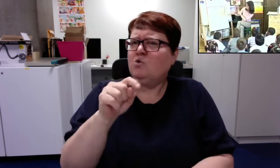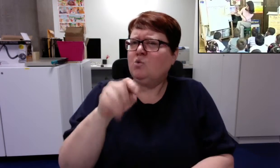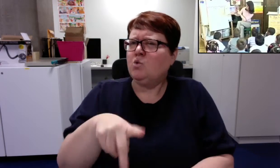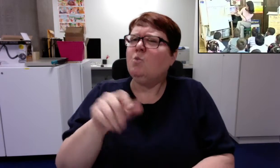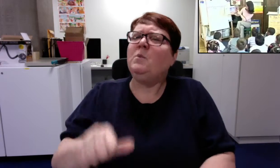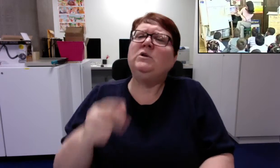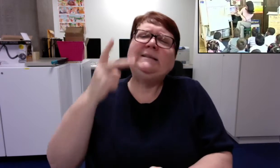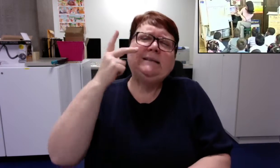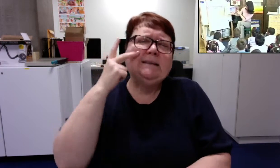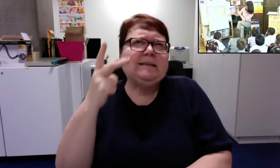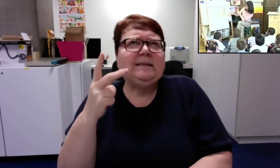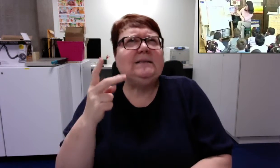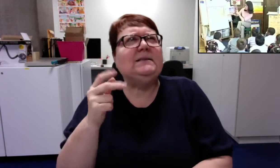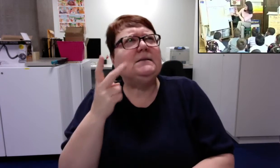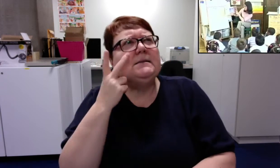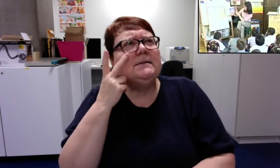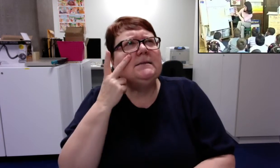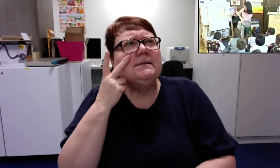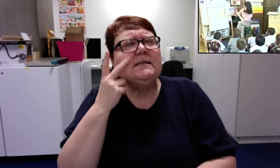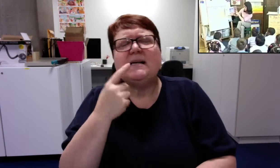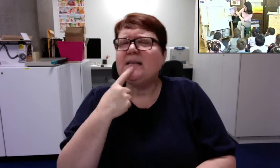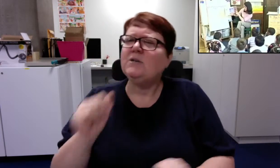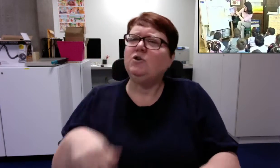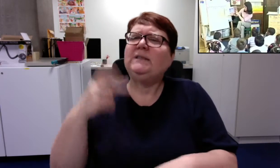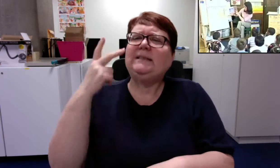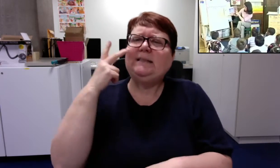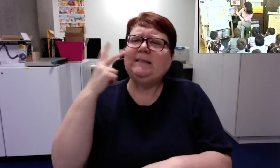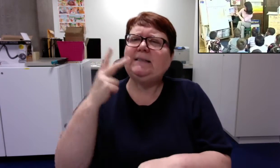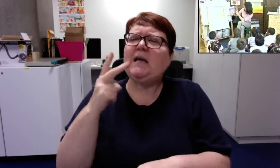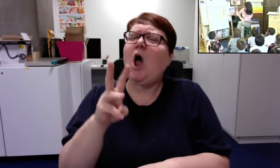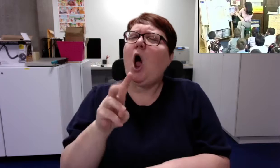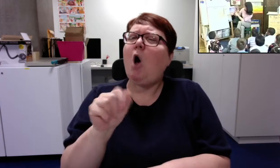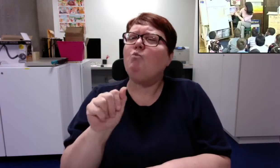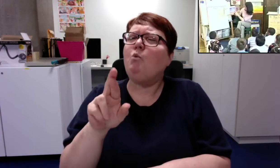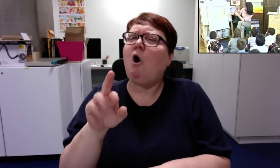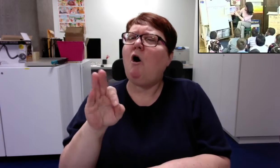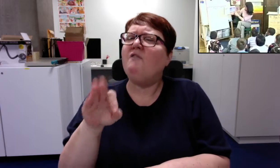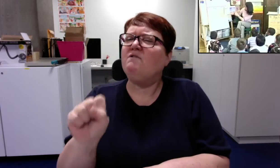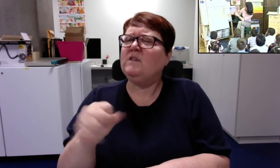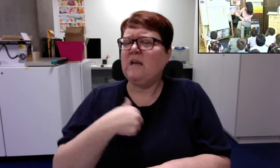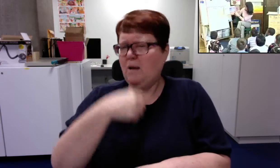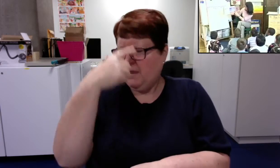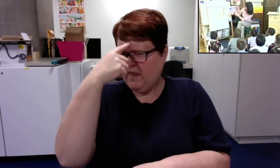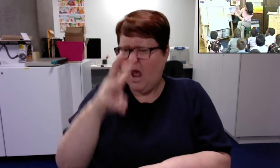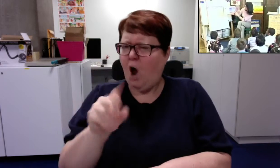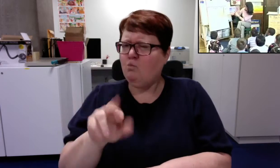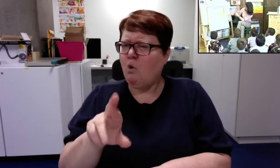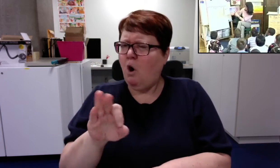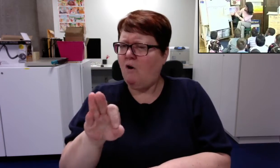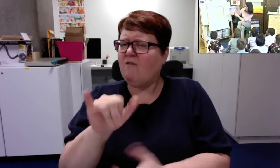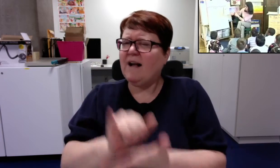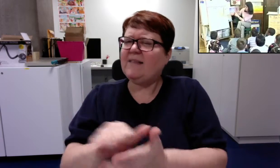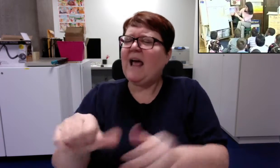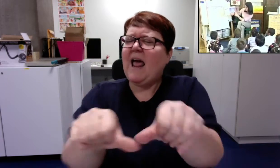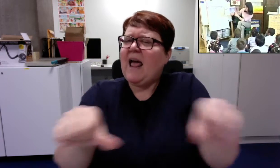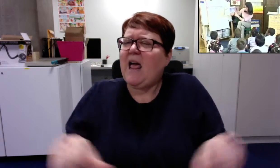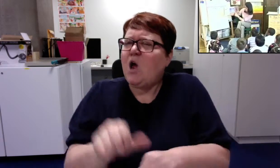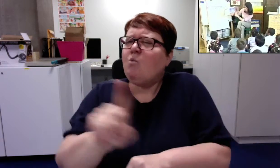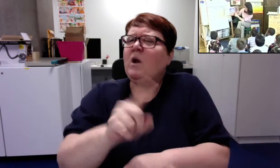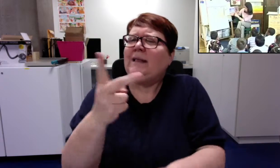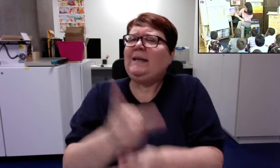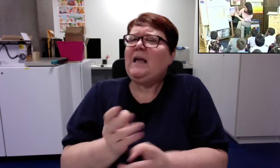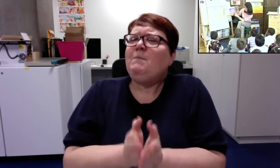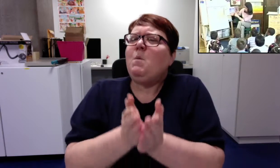can see. Now let me see. It says she can see the wharfs. So I'm thinking the wharf must be this area over where they keep